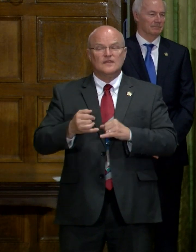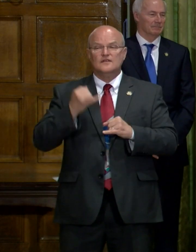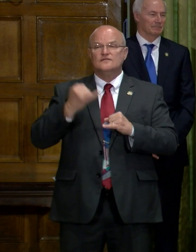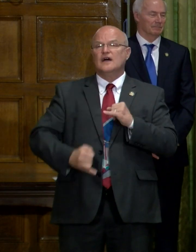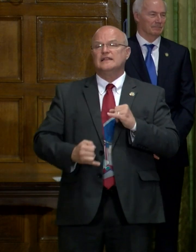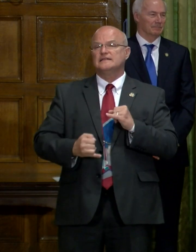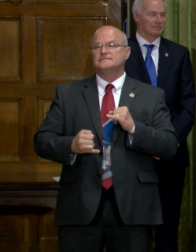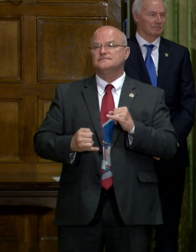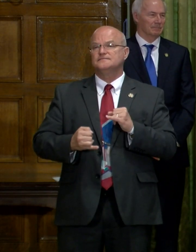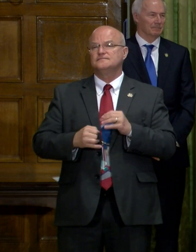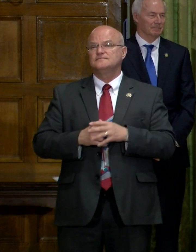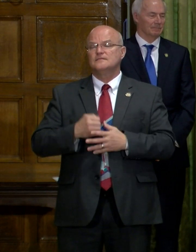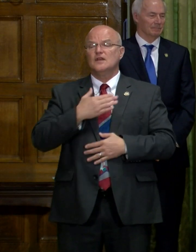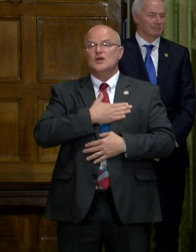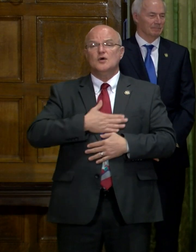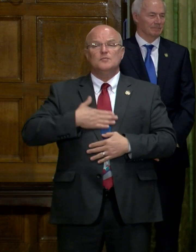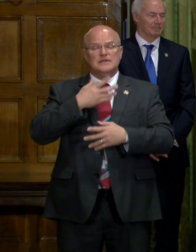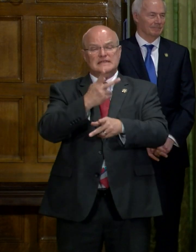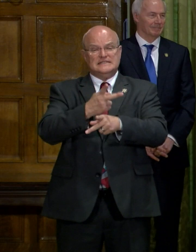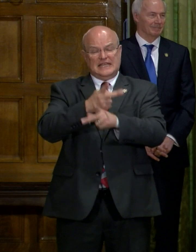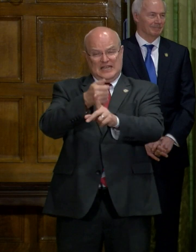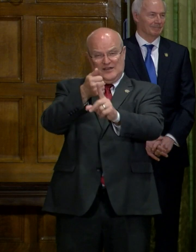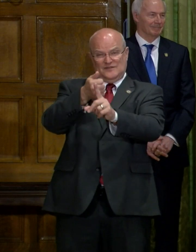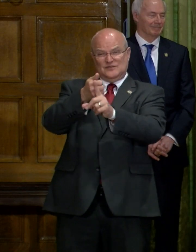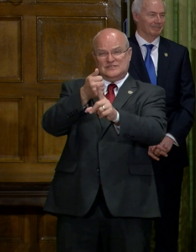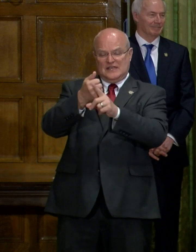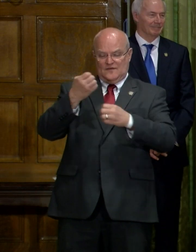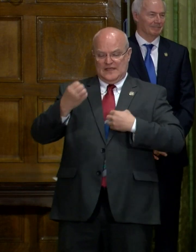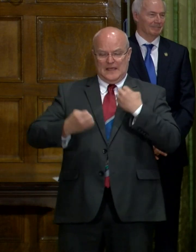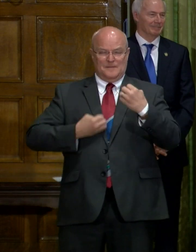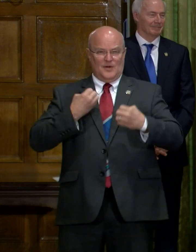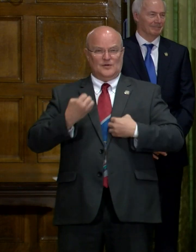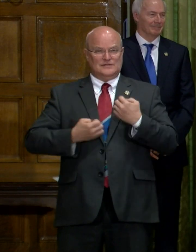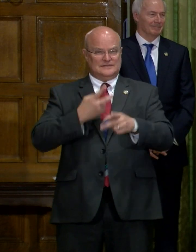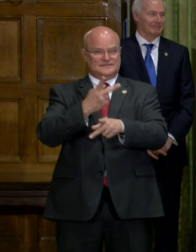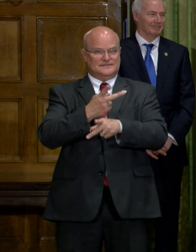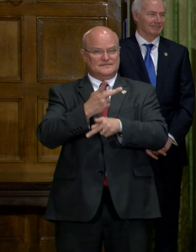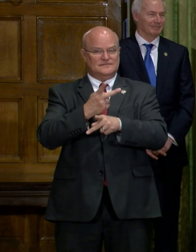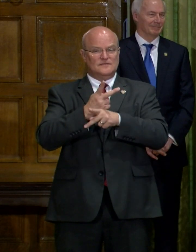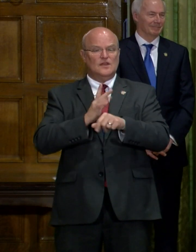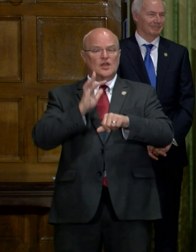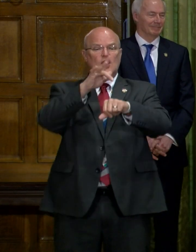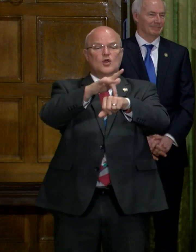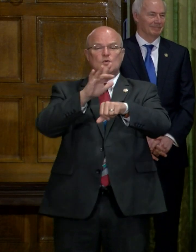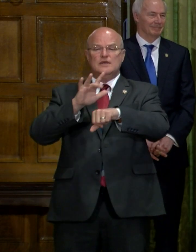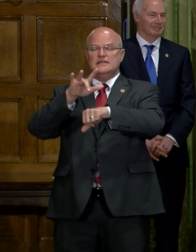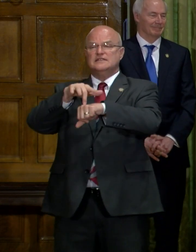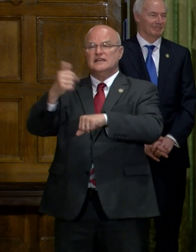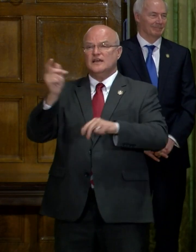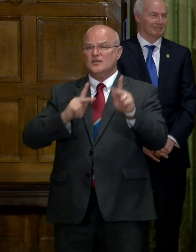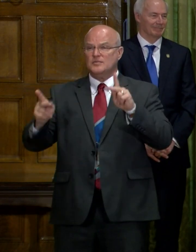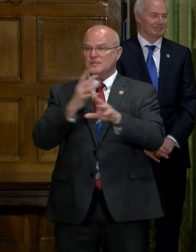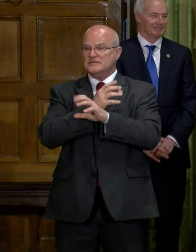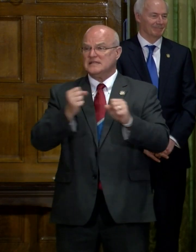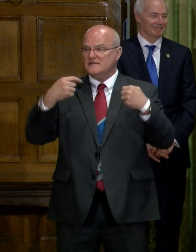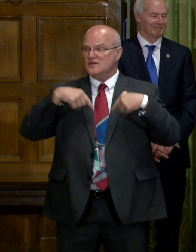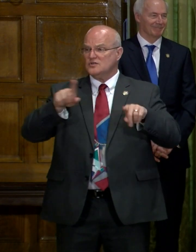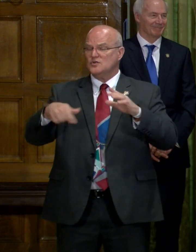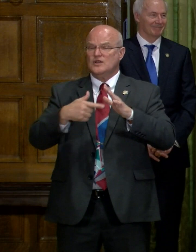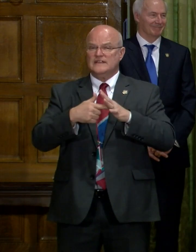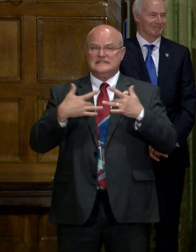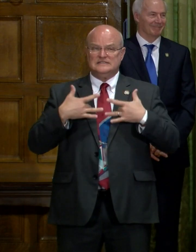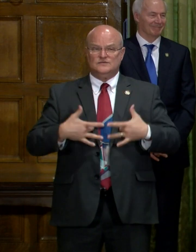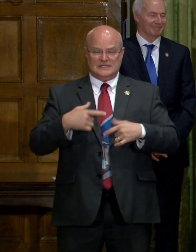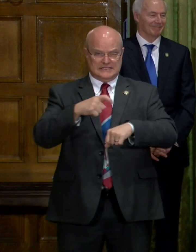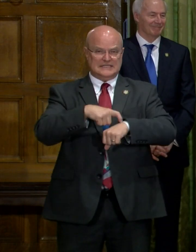Finally, please take care of yourself emotionally and reach out to others safely during these